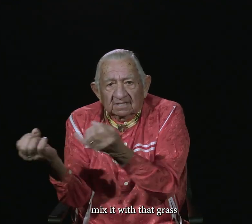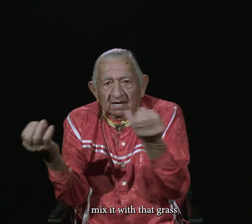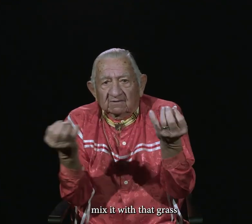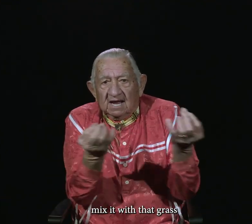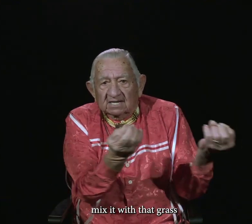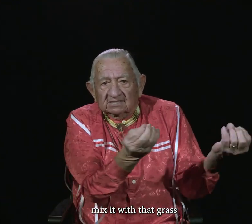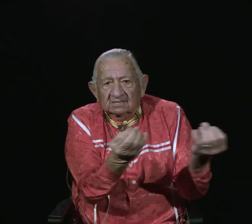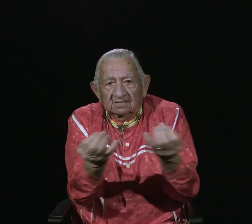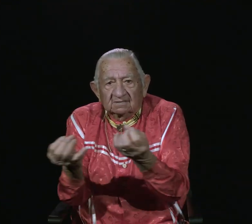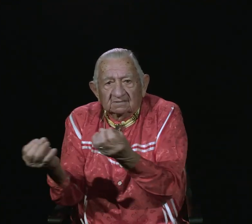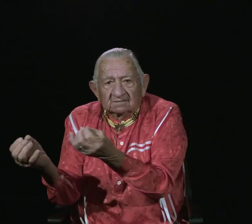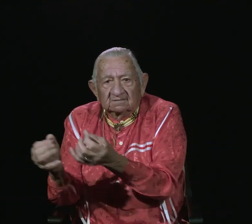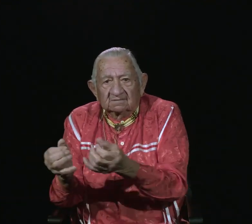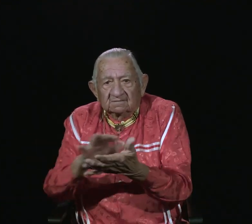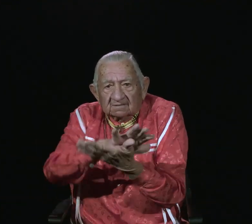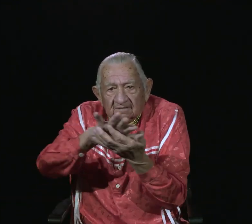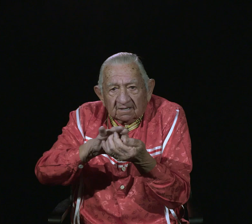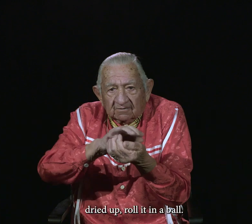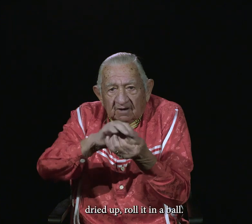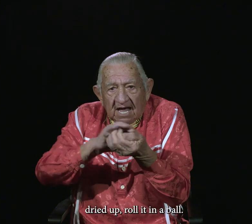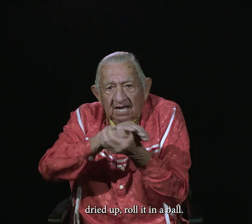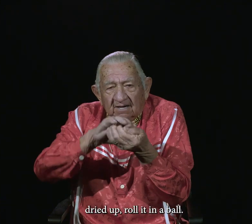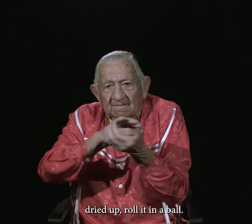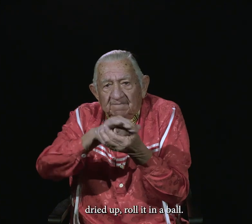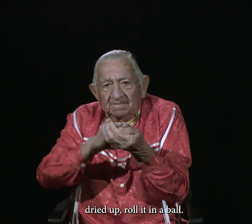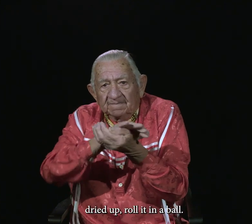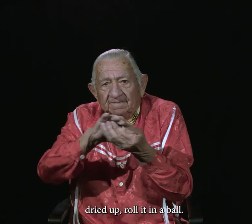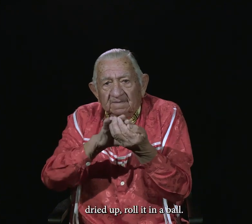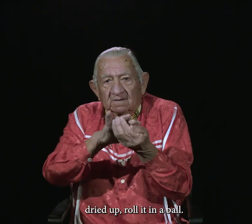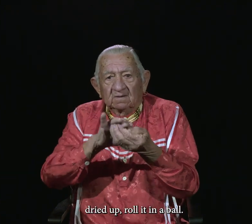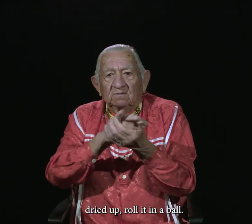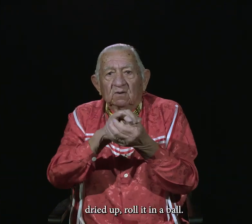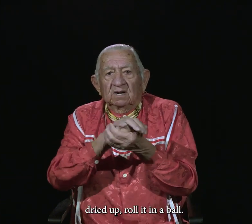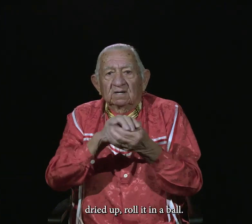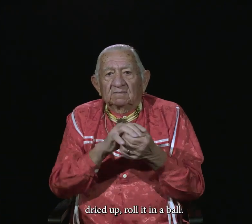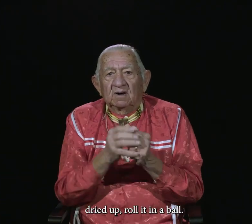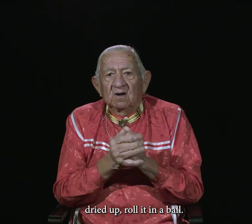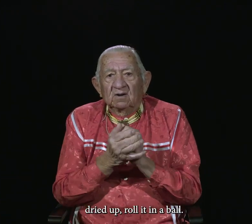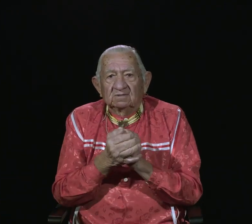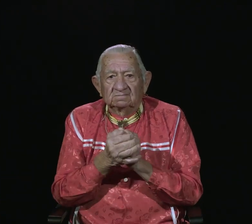that grass, dry it up, roll it in a ball.